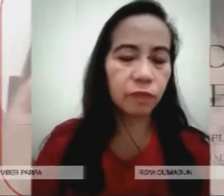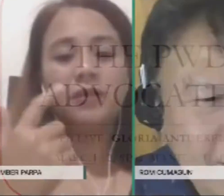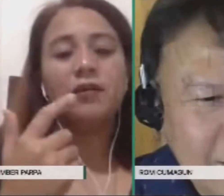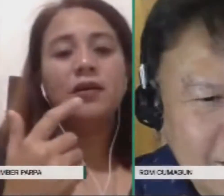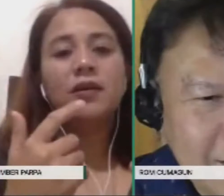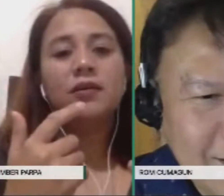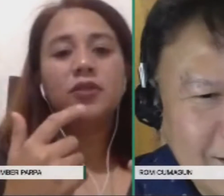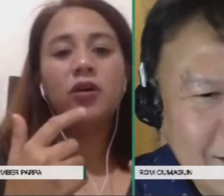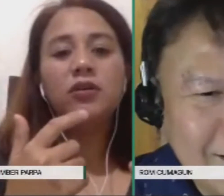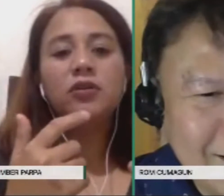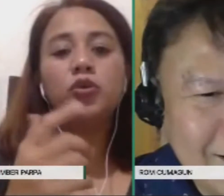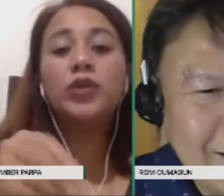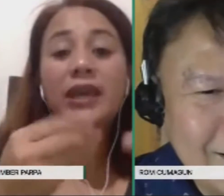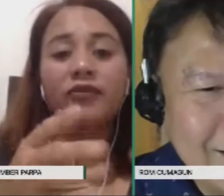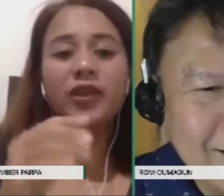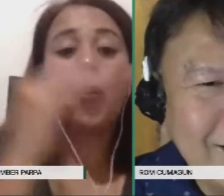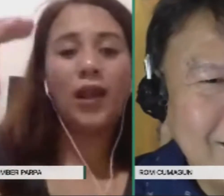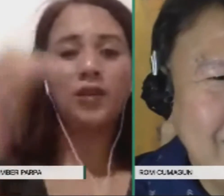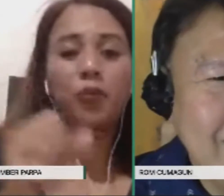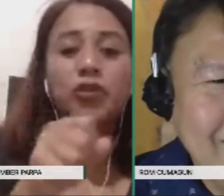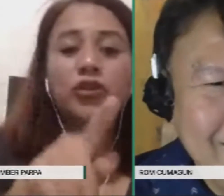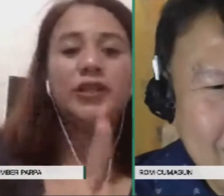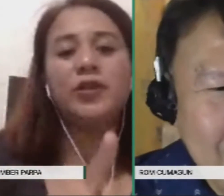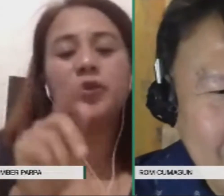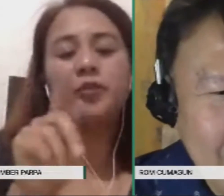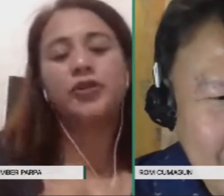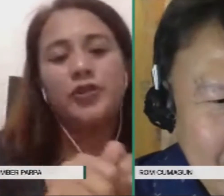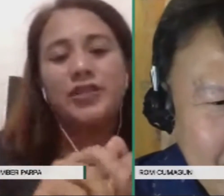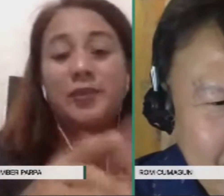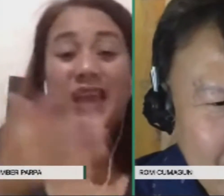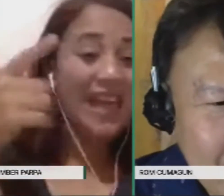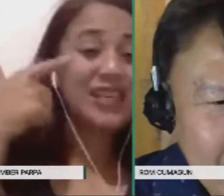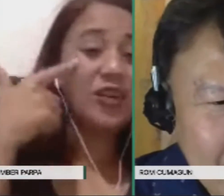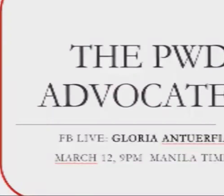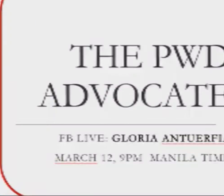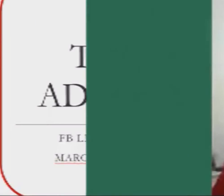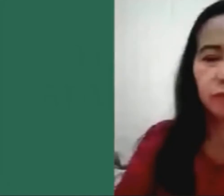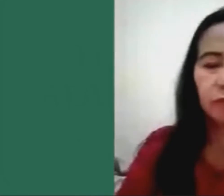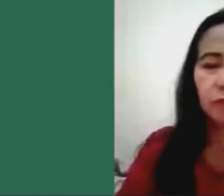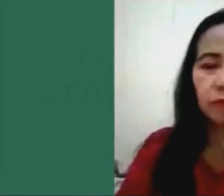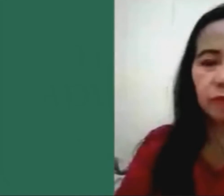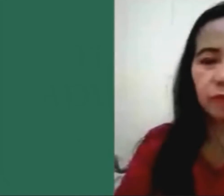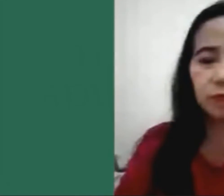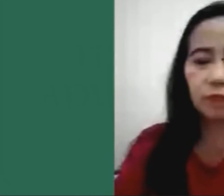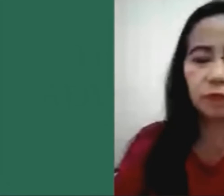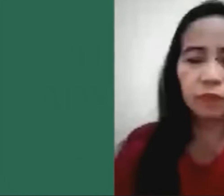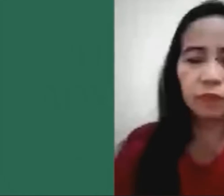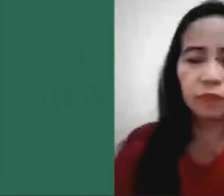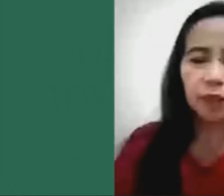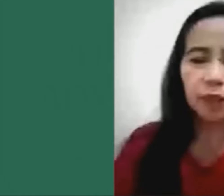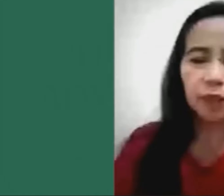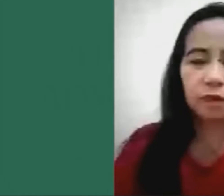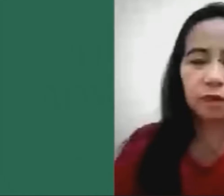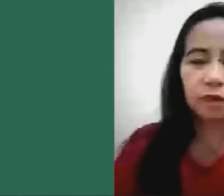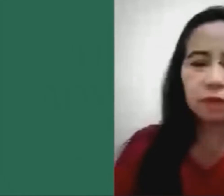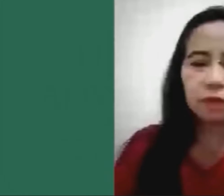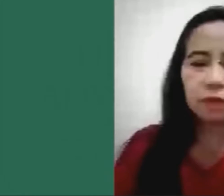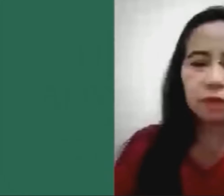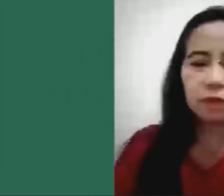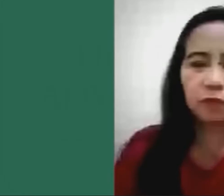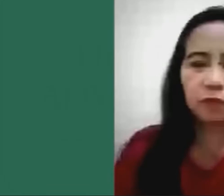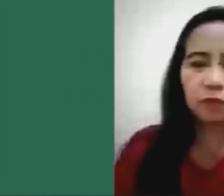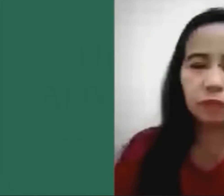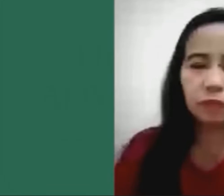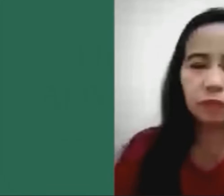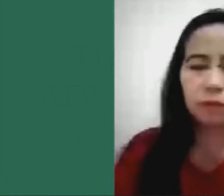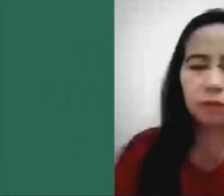government, no, to give equal opportunity with persons with disability. Si Glo bumalik na. Glo, Yes, kamusta? Welcome back,